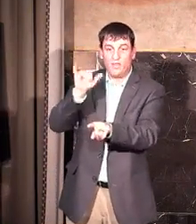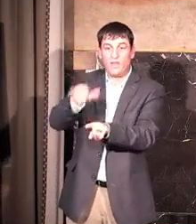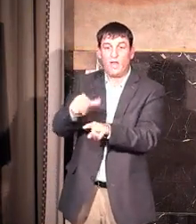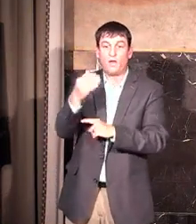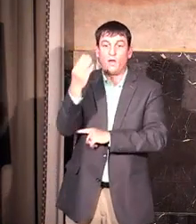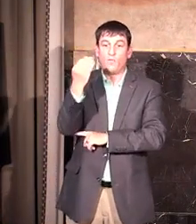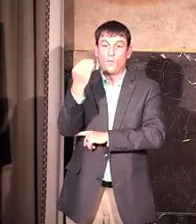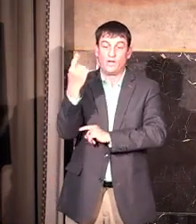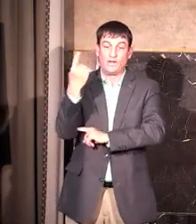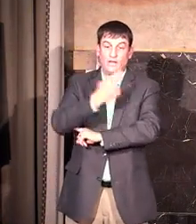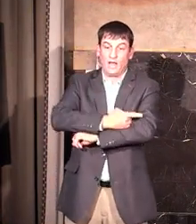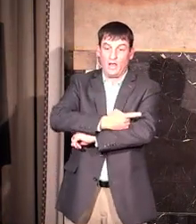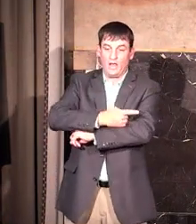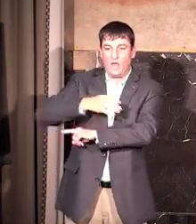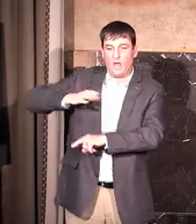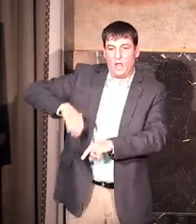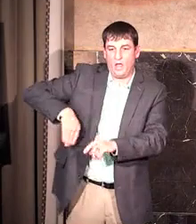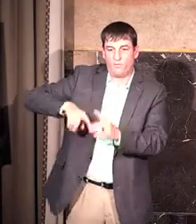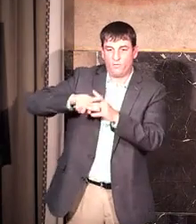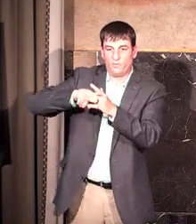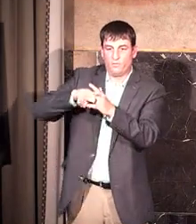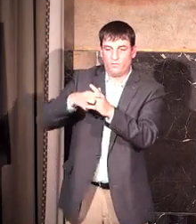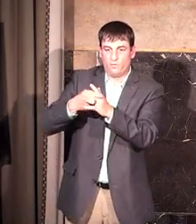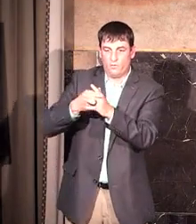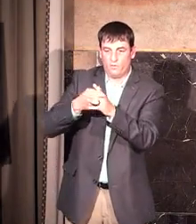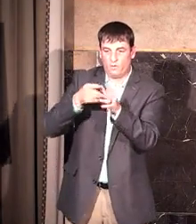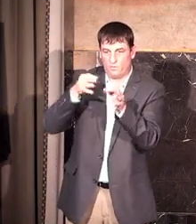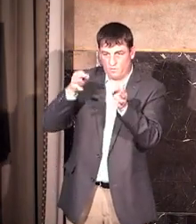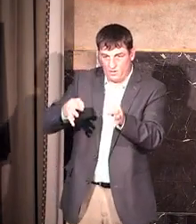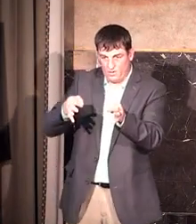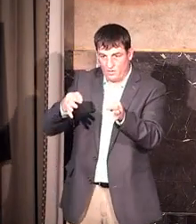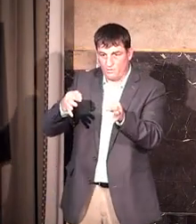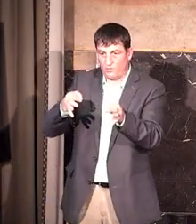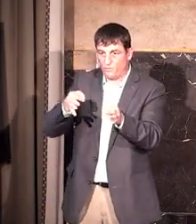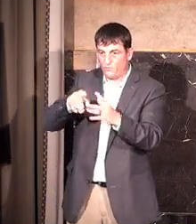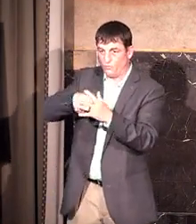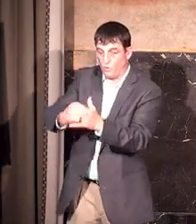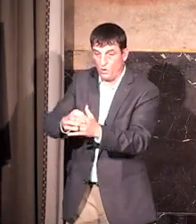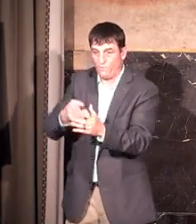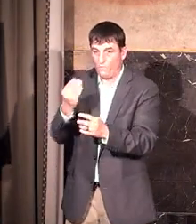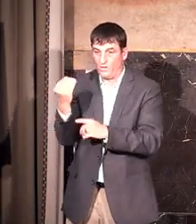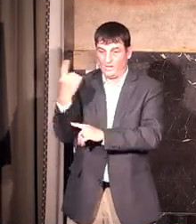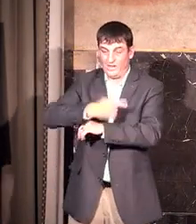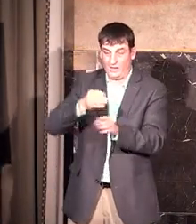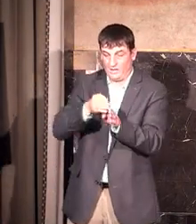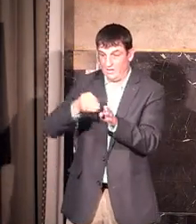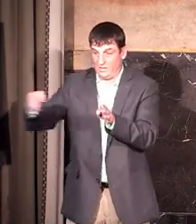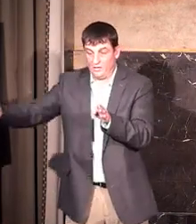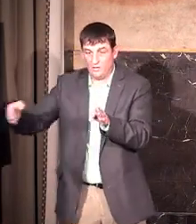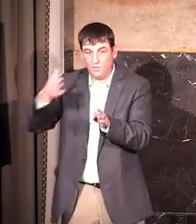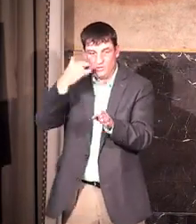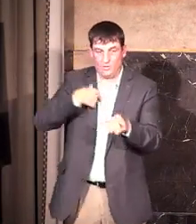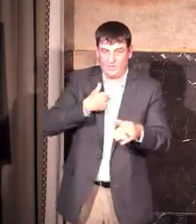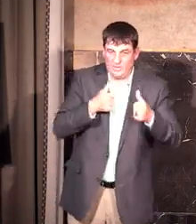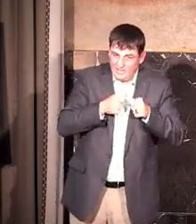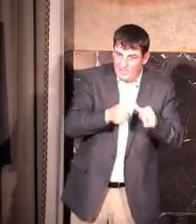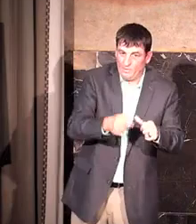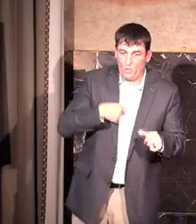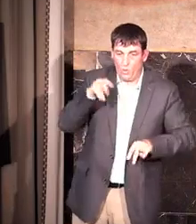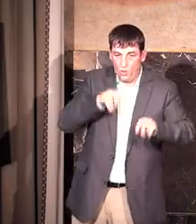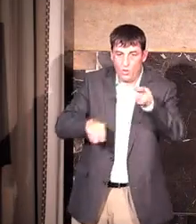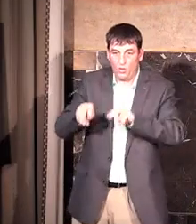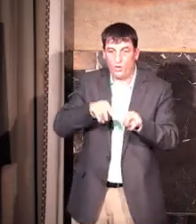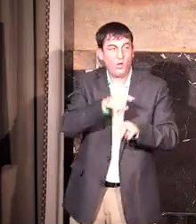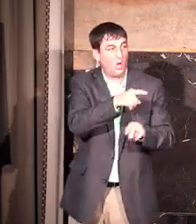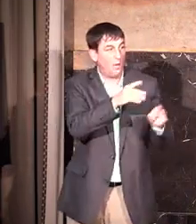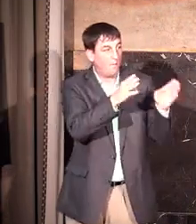hasn't come into focus yet because we'll be looking at this over the next several days. Obviously, if you've been paying attention, I